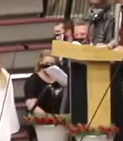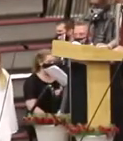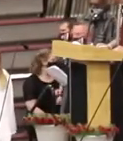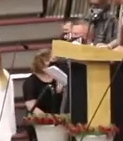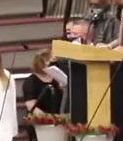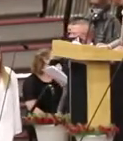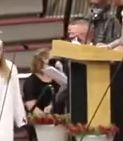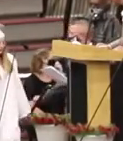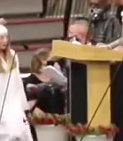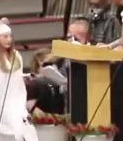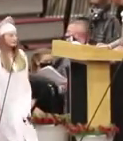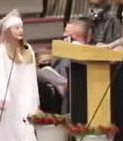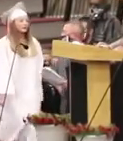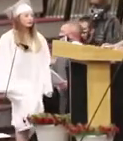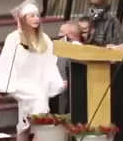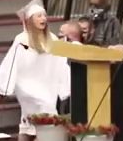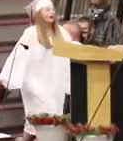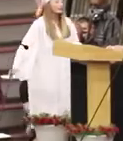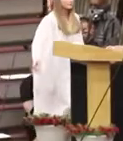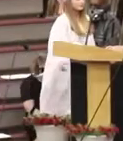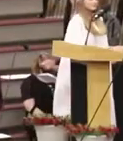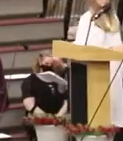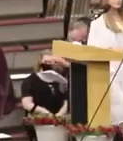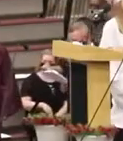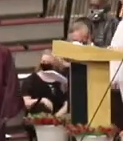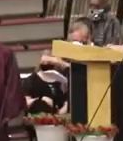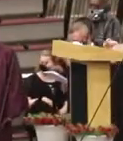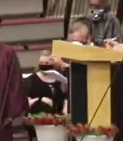Emily Diane Passamano.